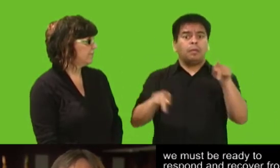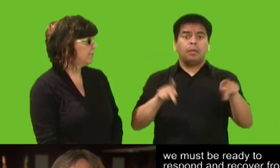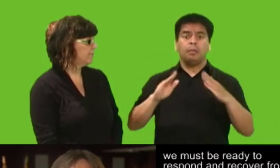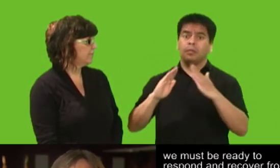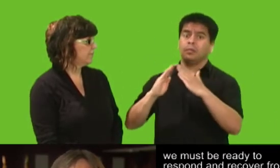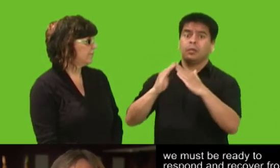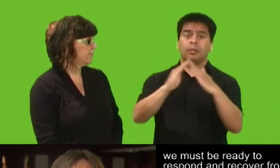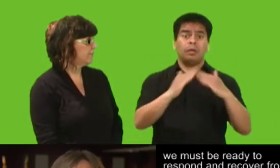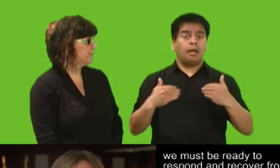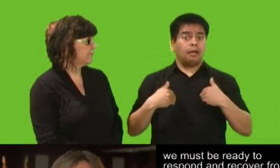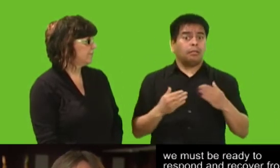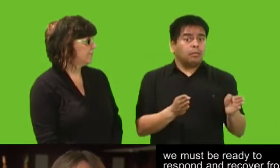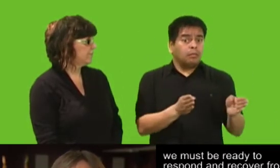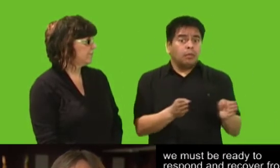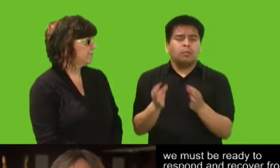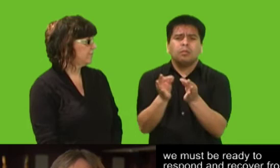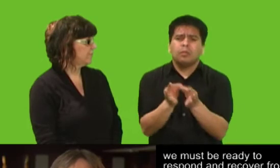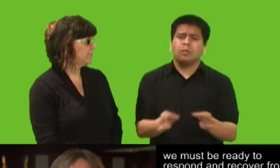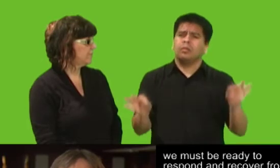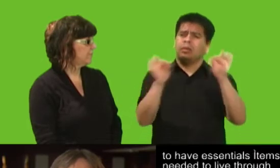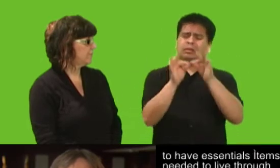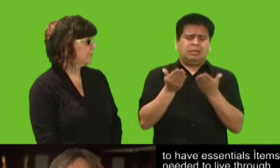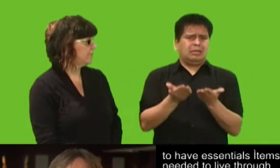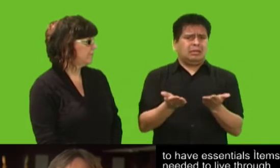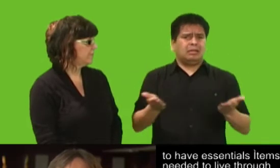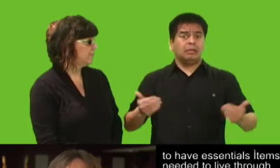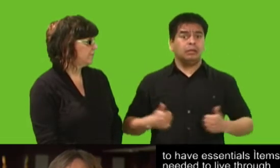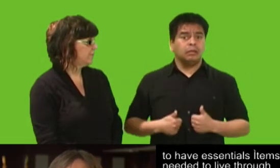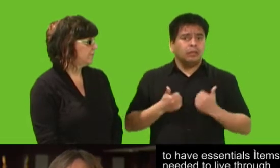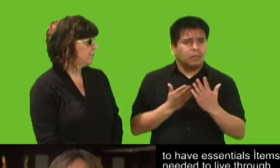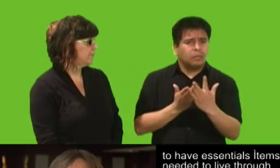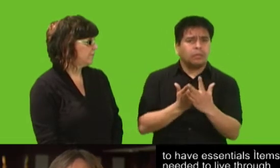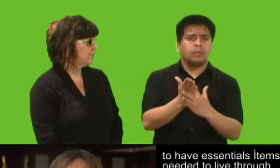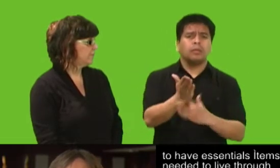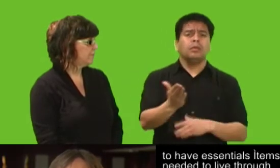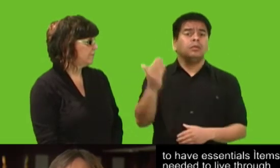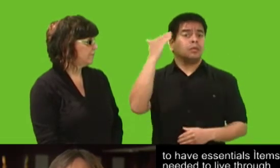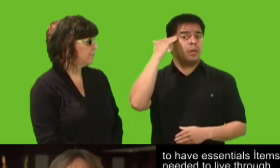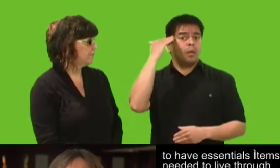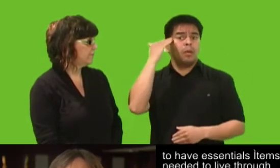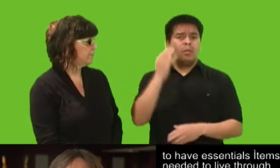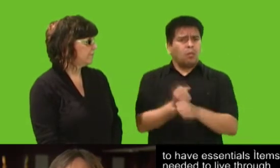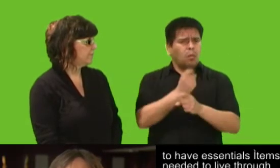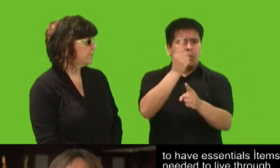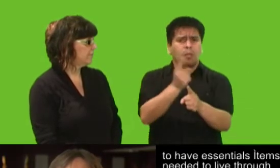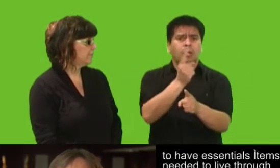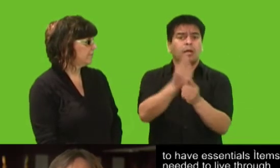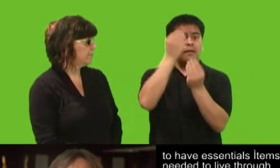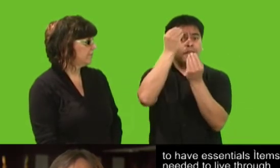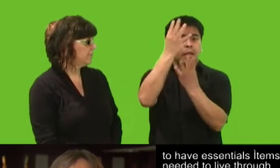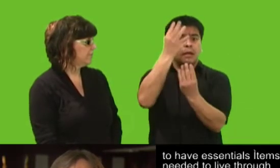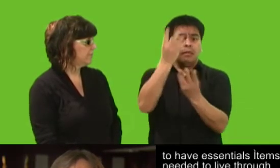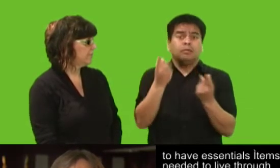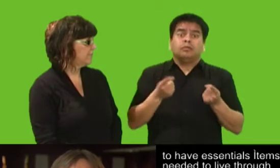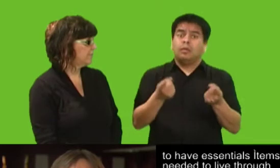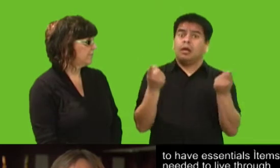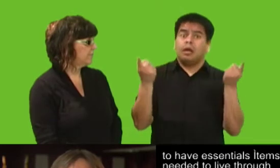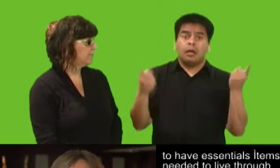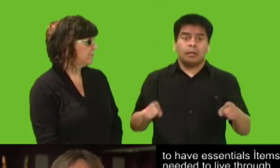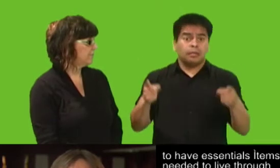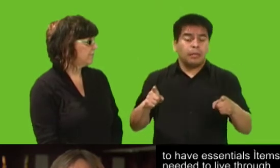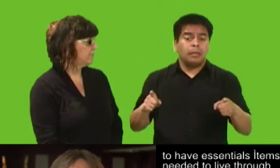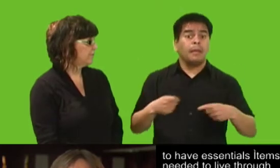for individuals and communities to have a plan, to have essential items needed to live through a disaster, and to know where to